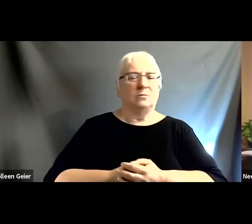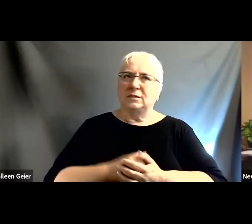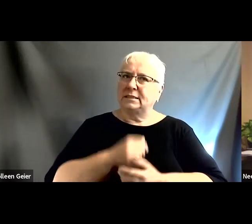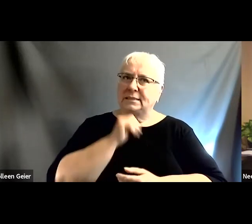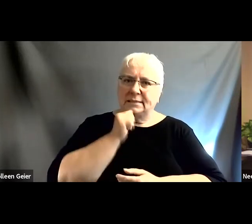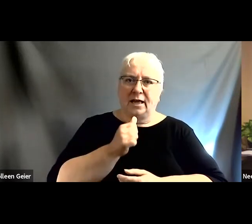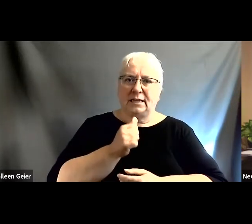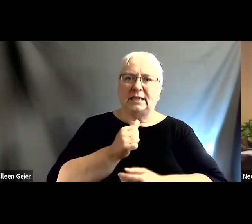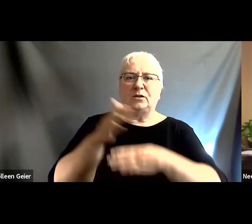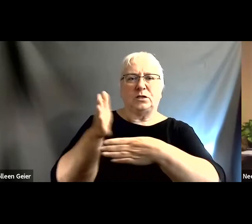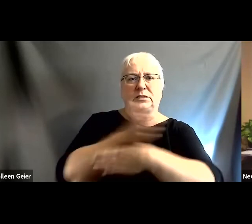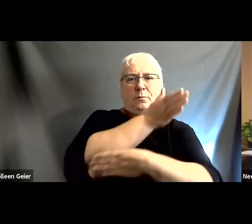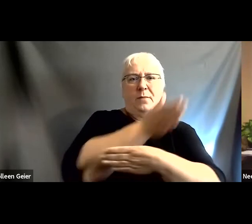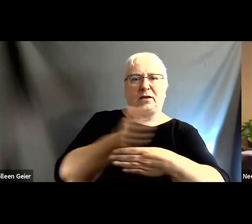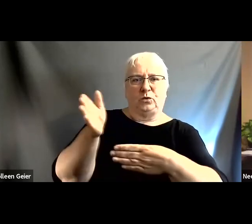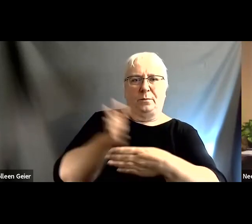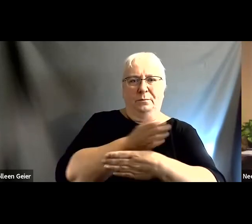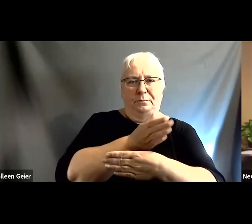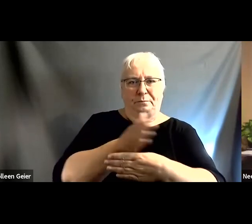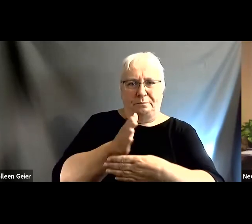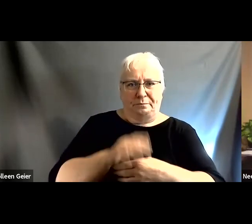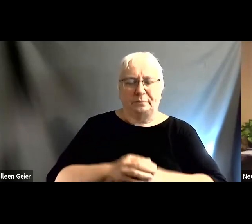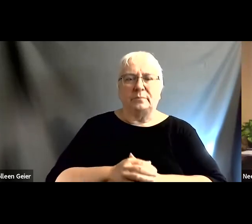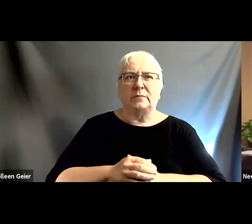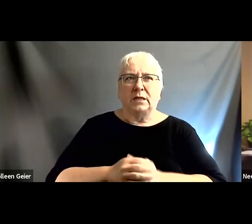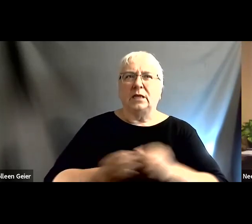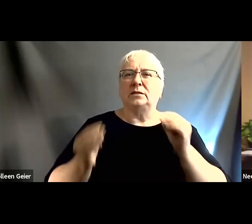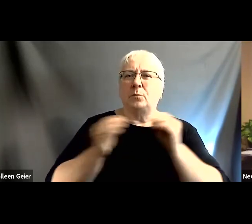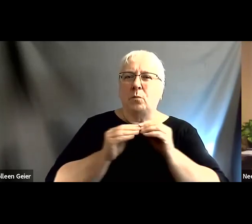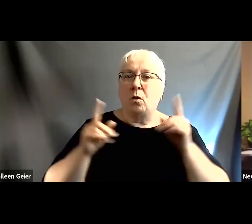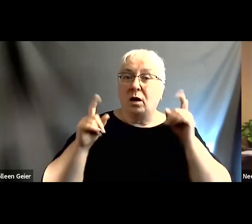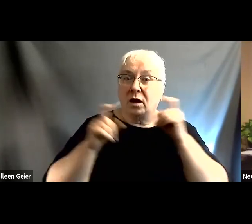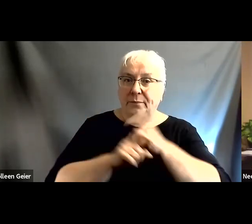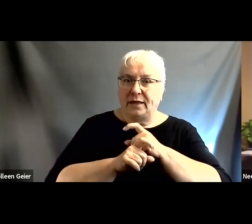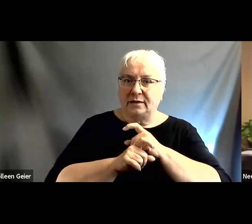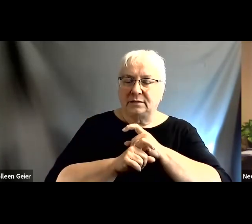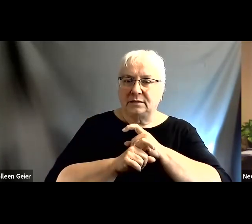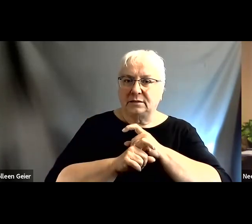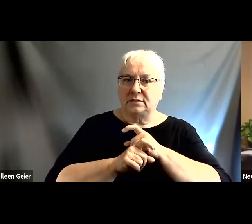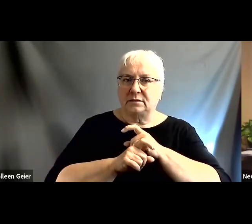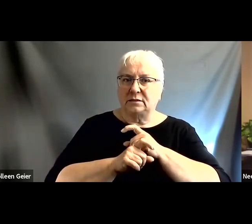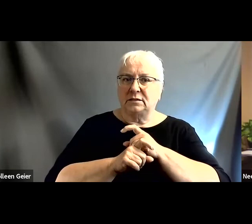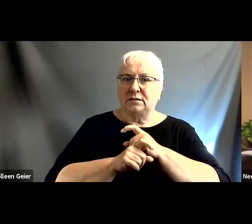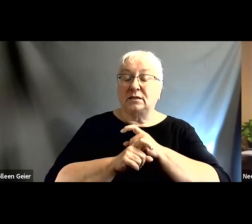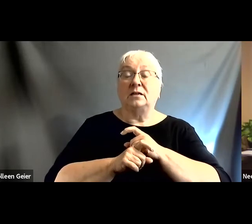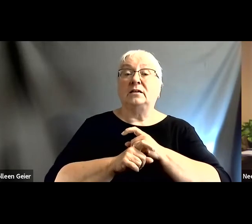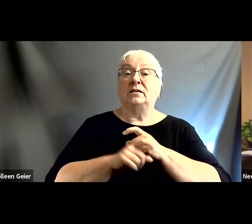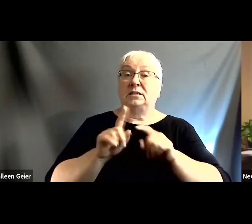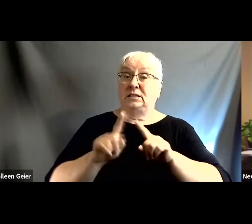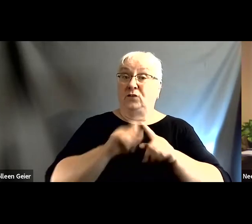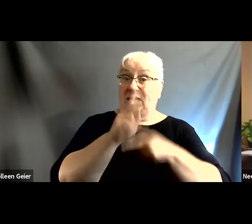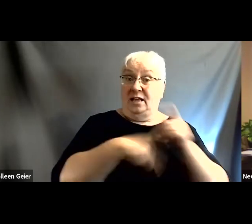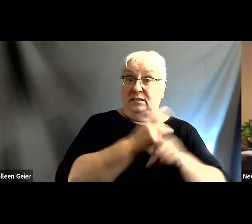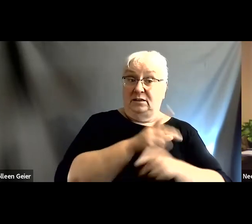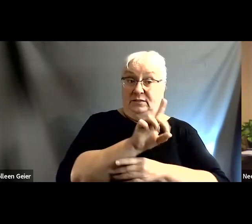a spectrum. And that is what makes it more complex. Not only are there different types, but there